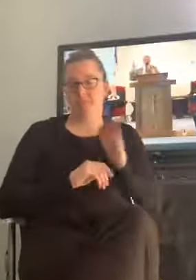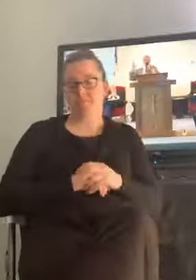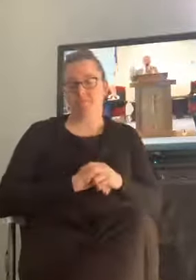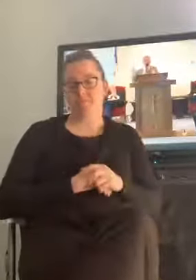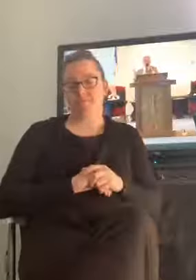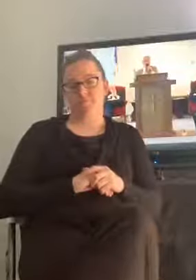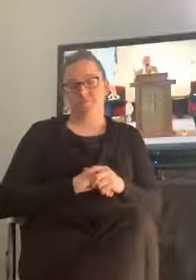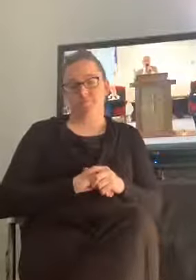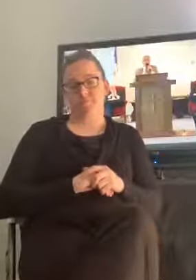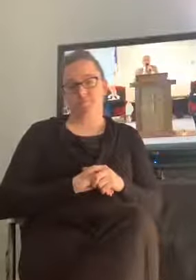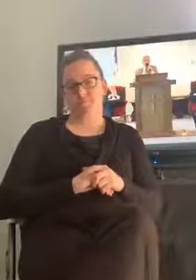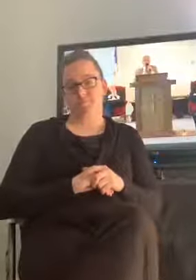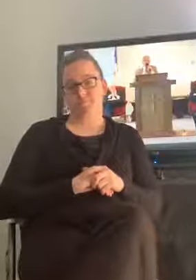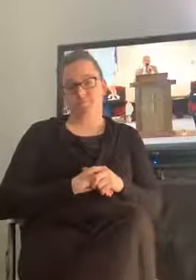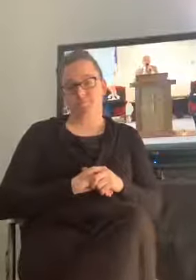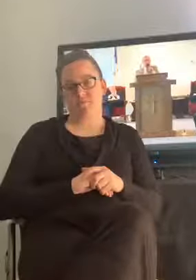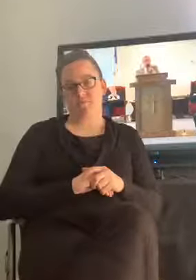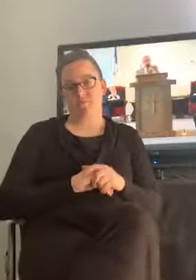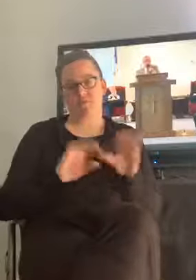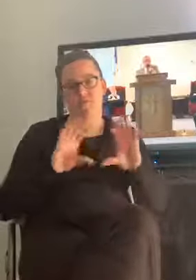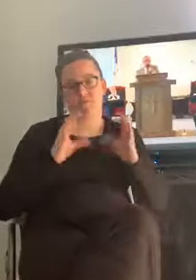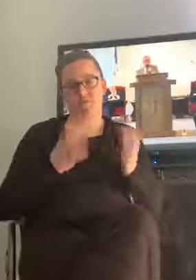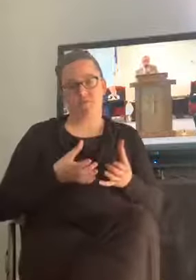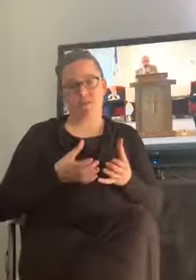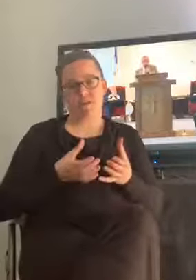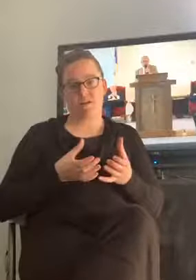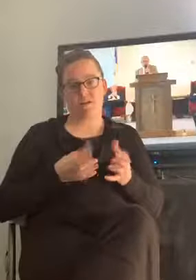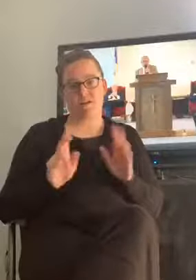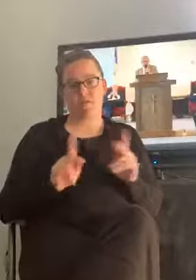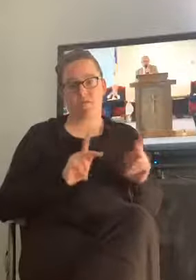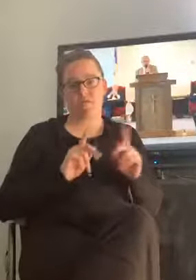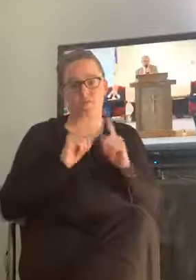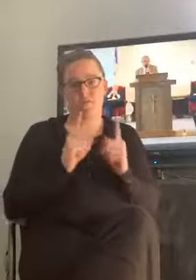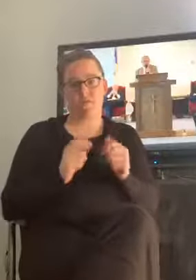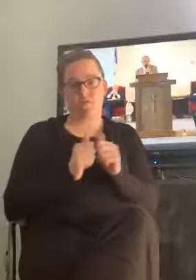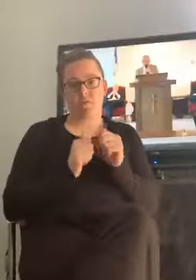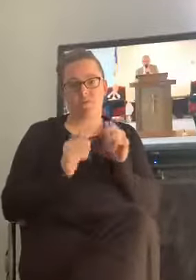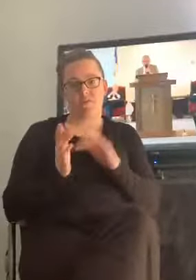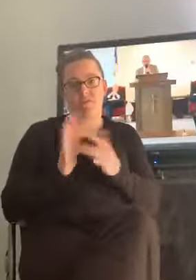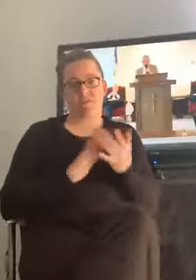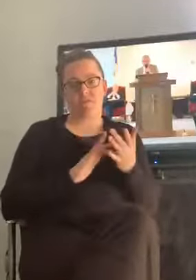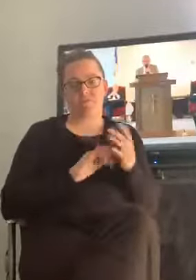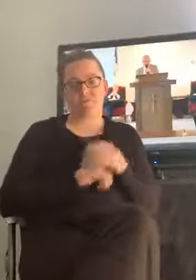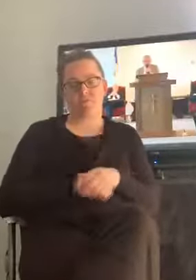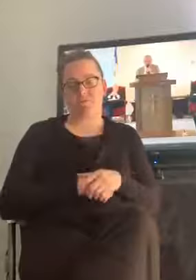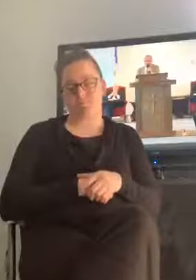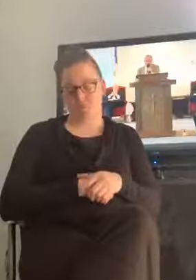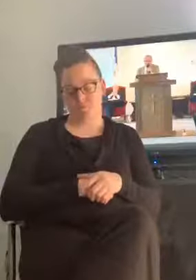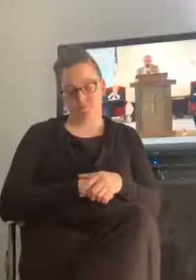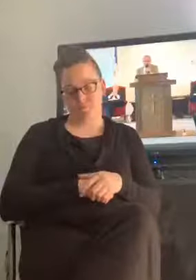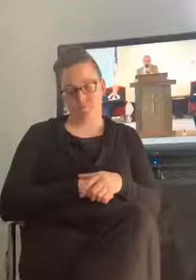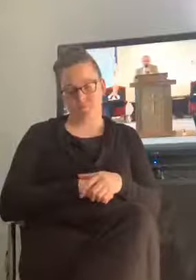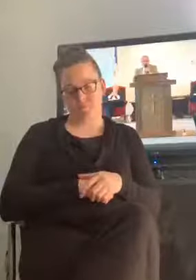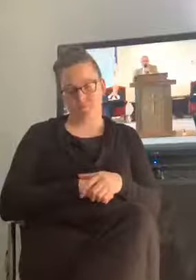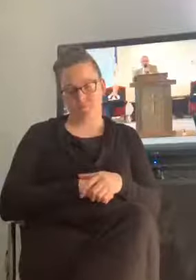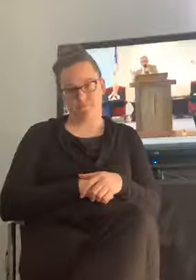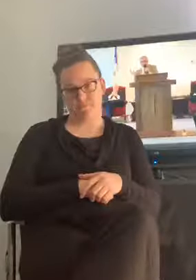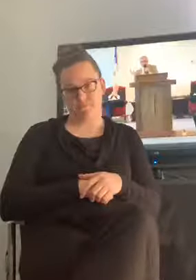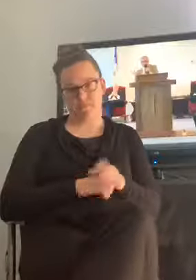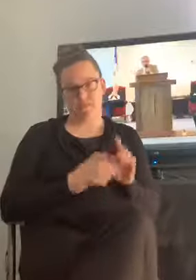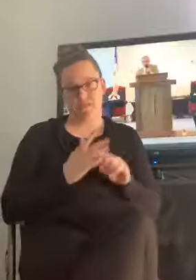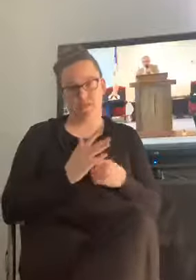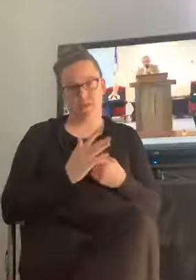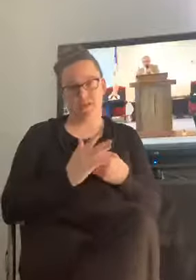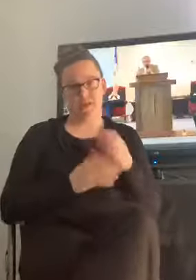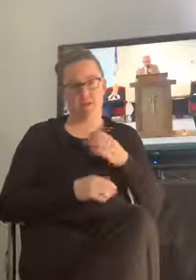this crowd of people that was going with him as he was riding this donkey. They began to